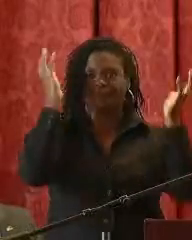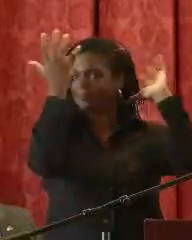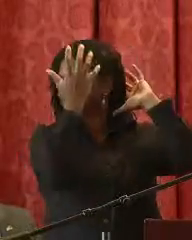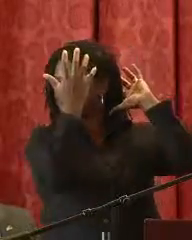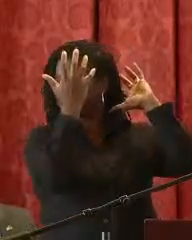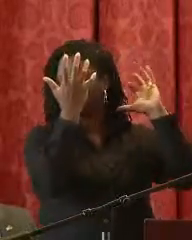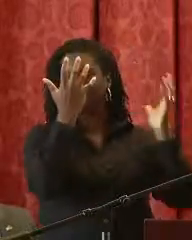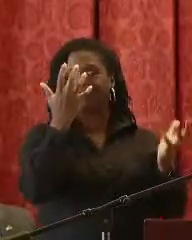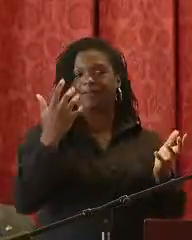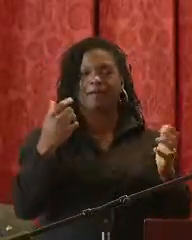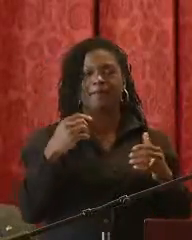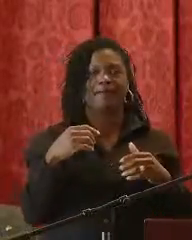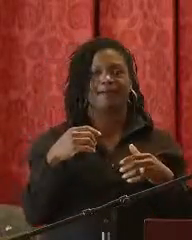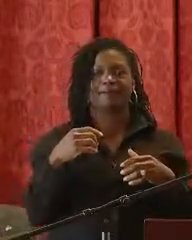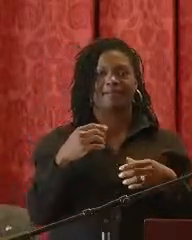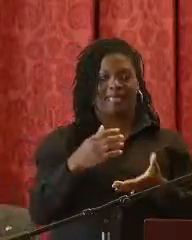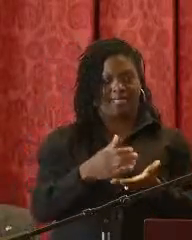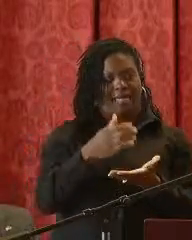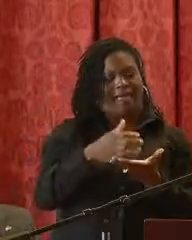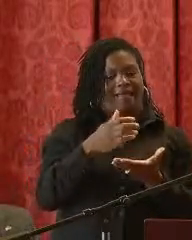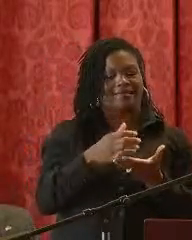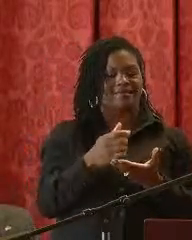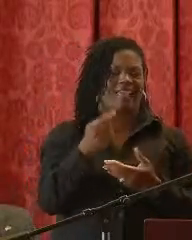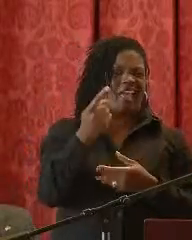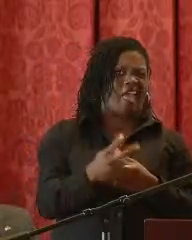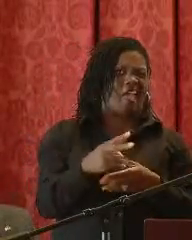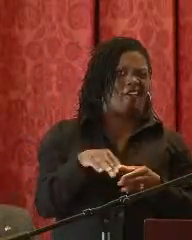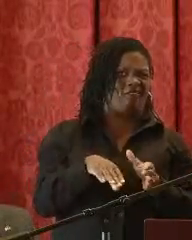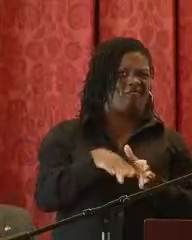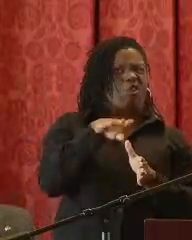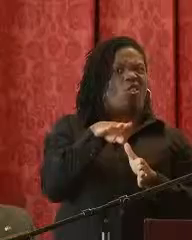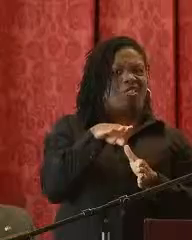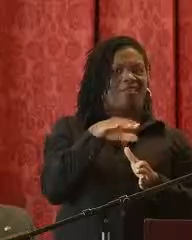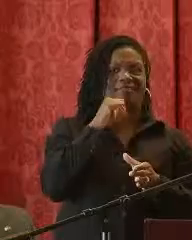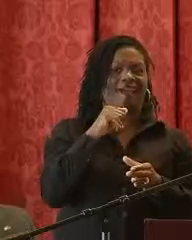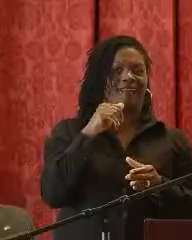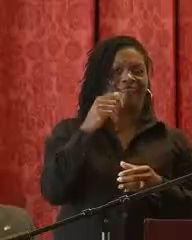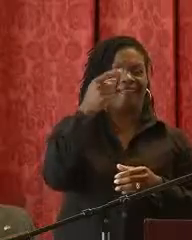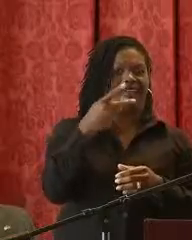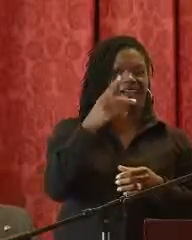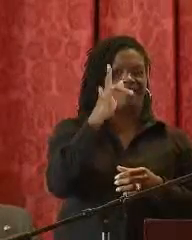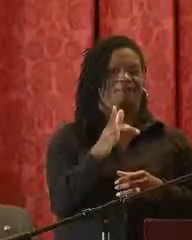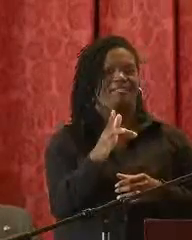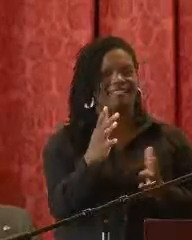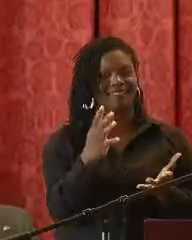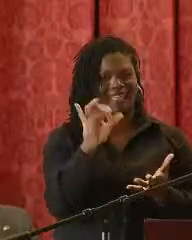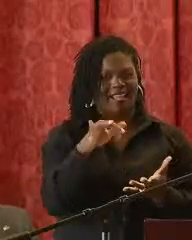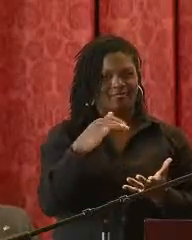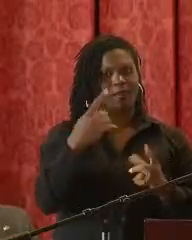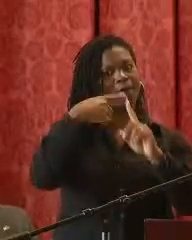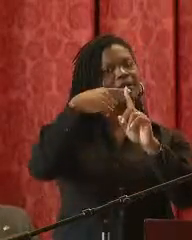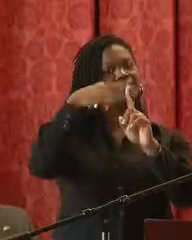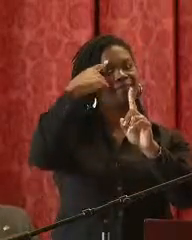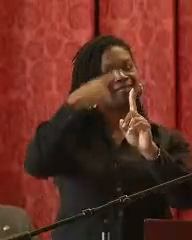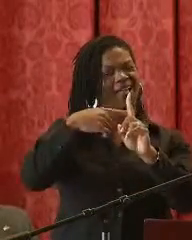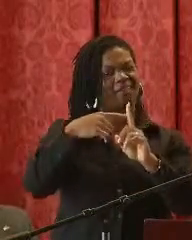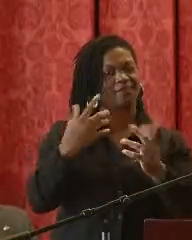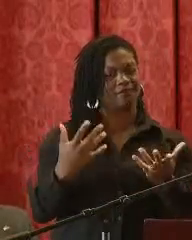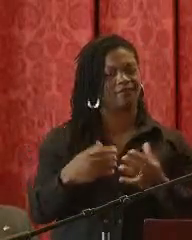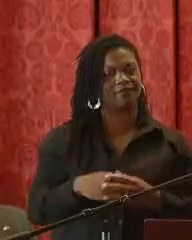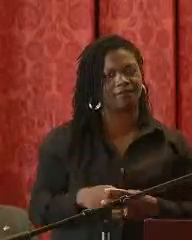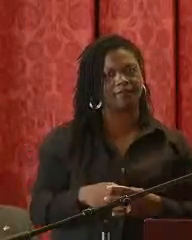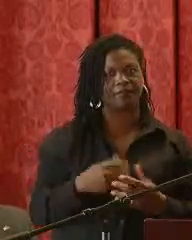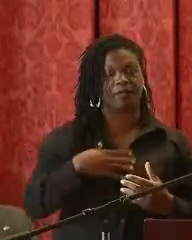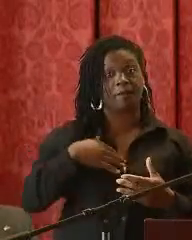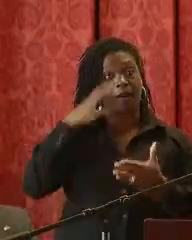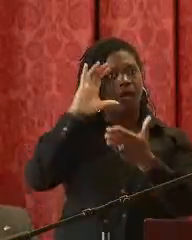time person. Yes, I do get discouraged. When I couldn't get out of bed this week, I was pretty sad because my husband, who by the way